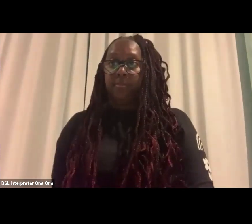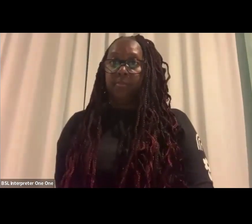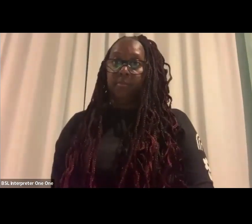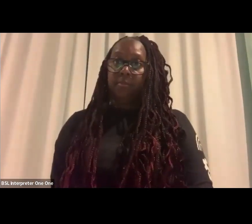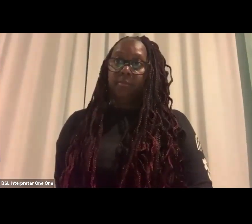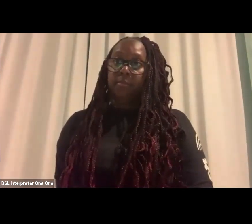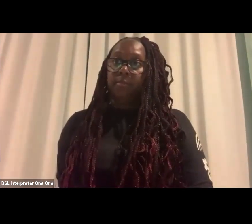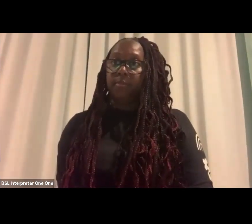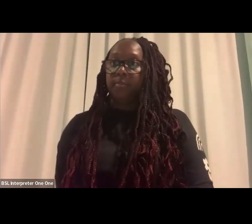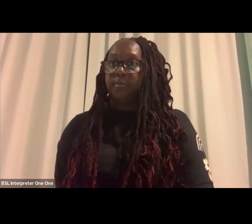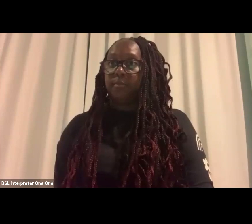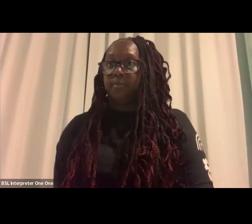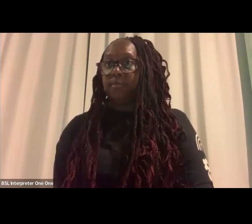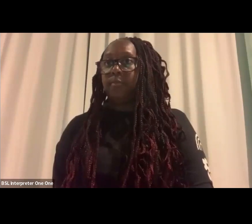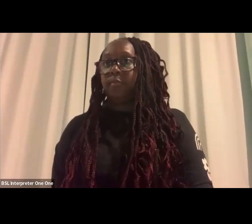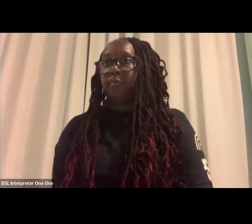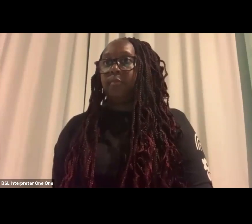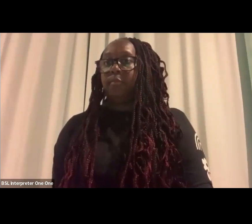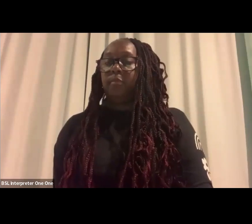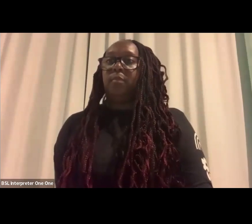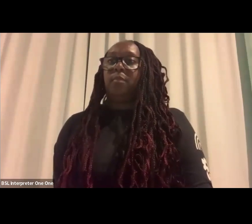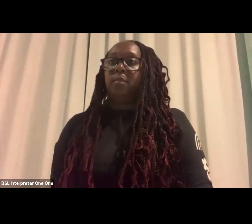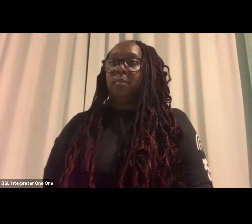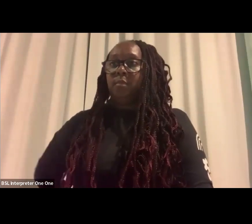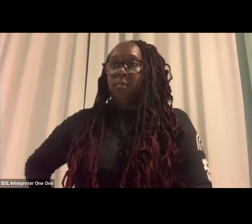And also the